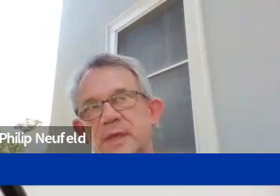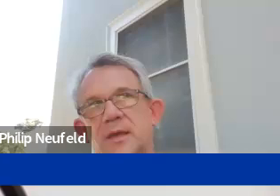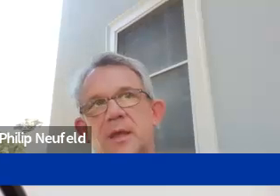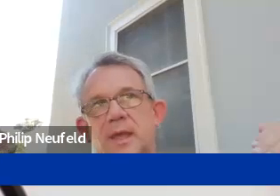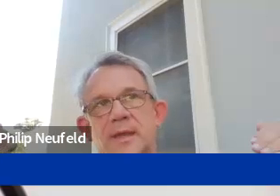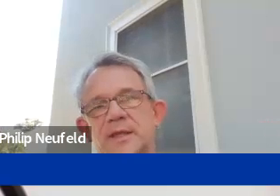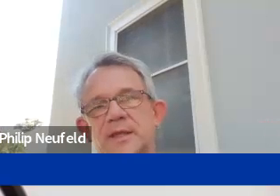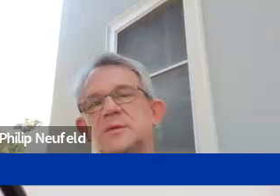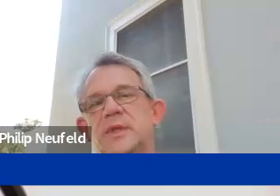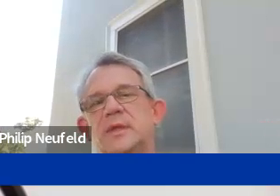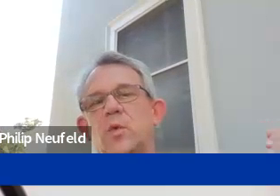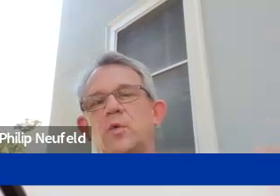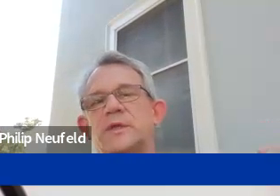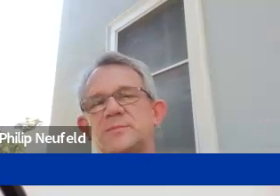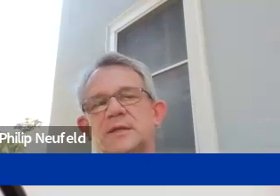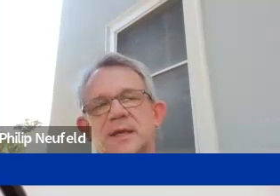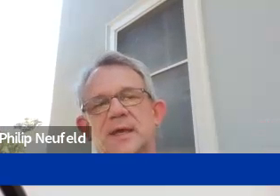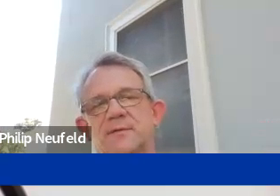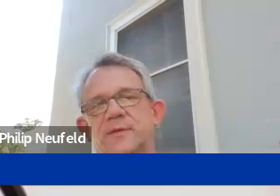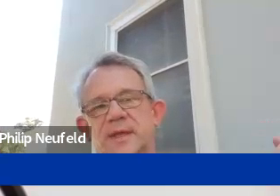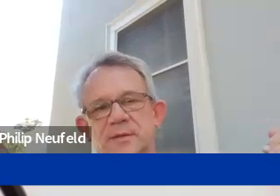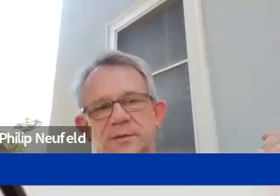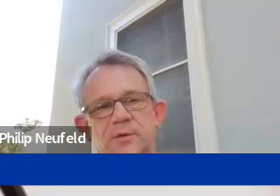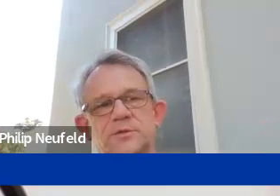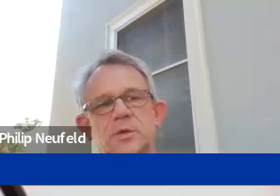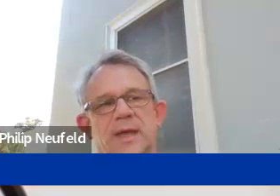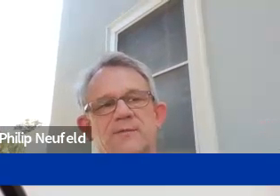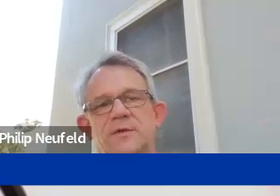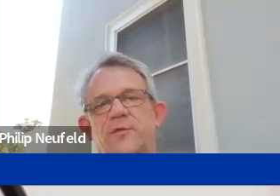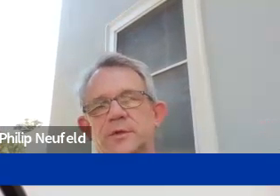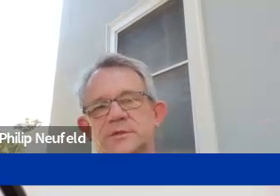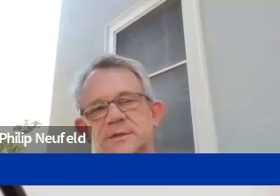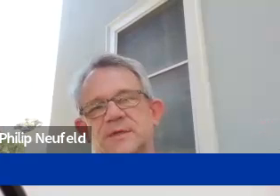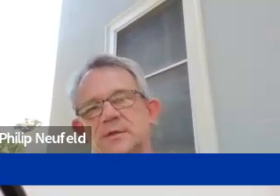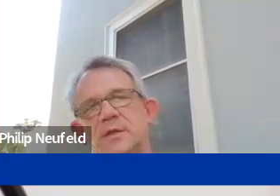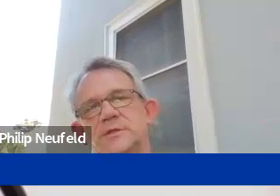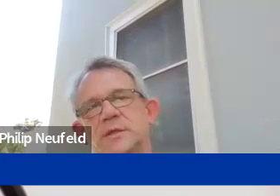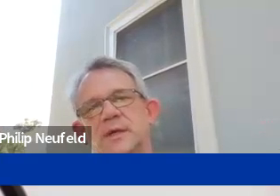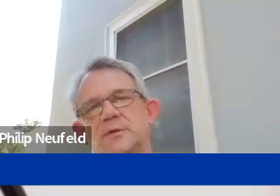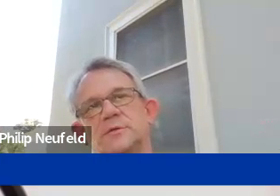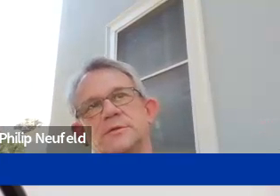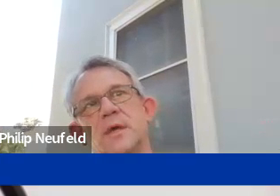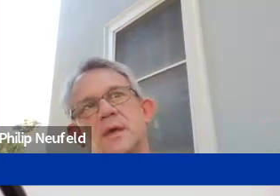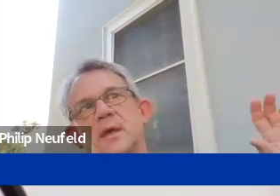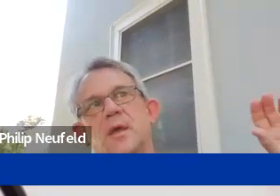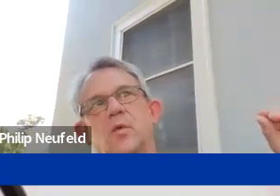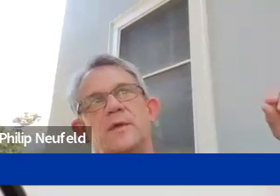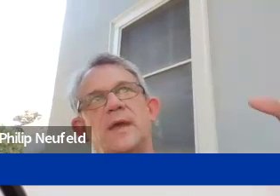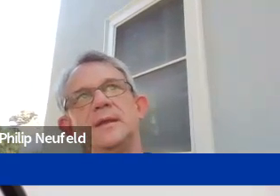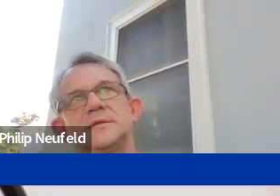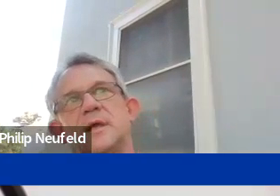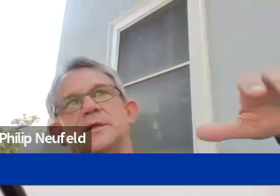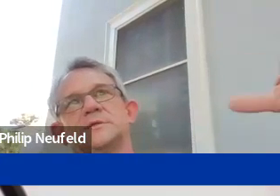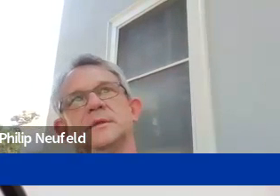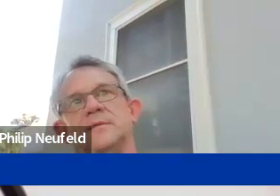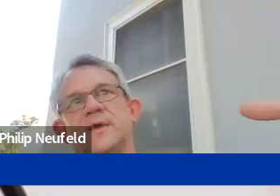hands, and it needs to be what we'd expect to have in those who have the affordances of technology in their households. We